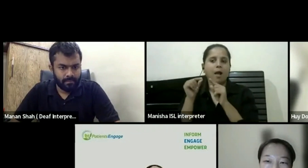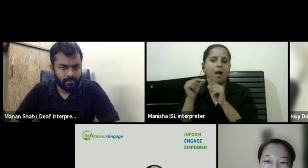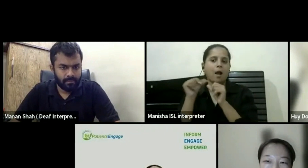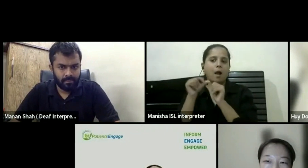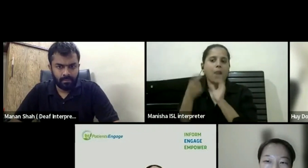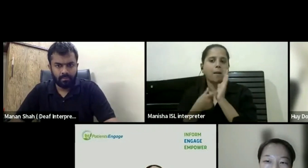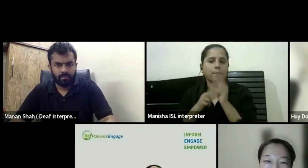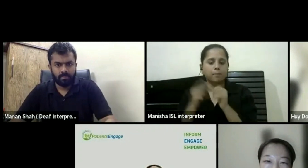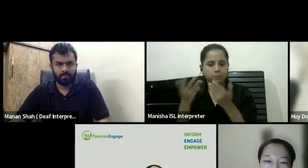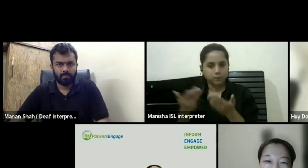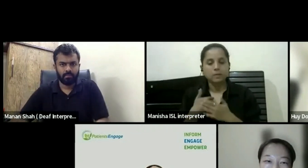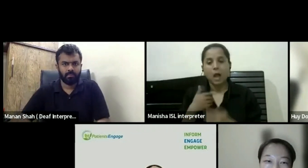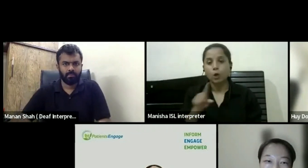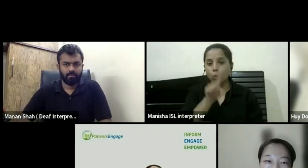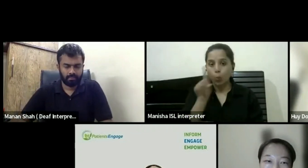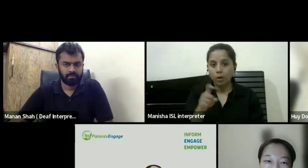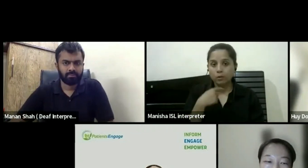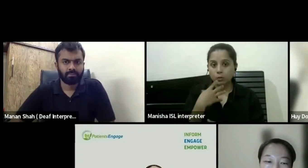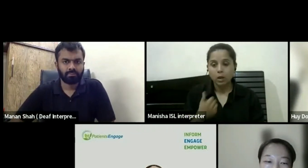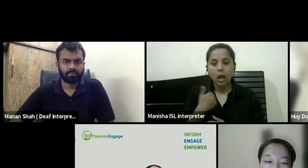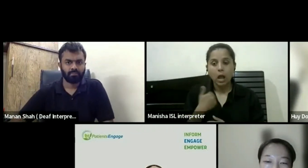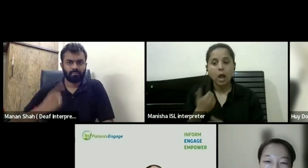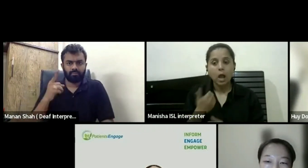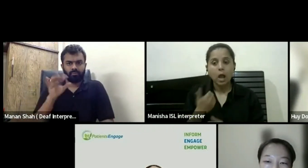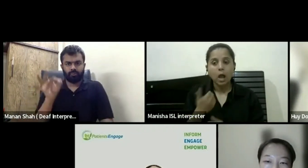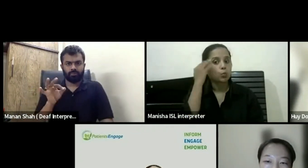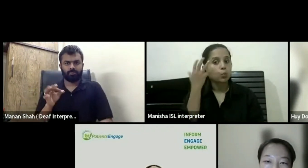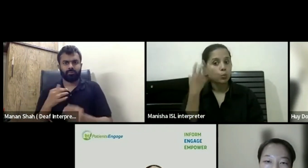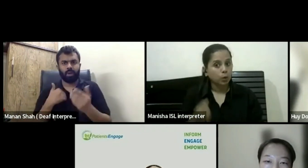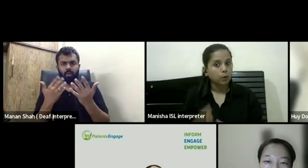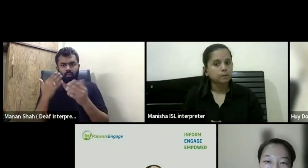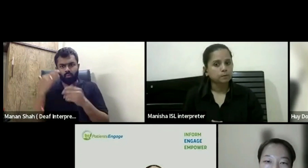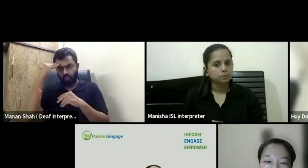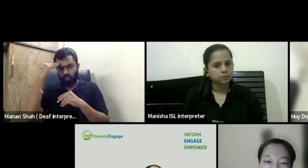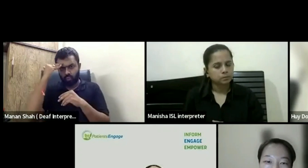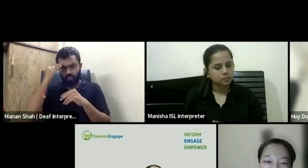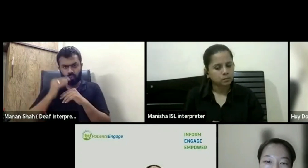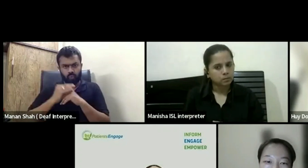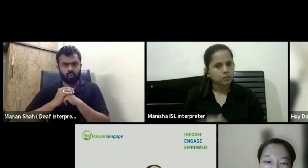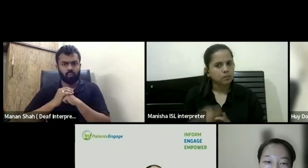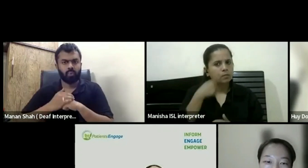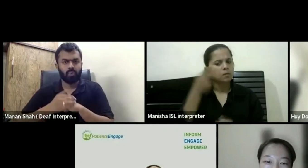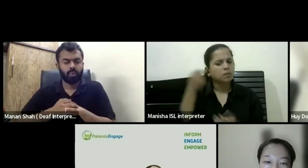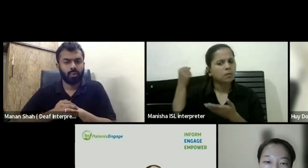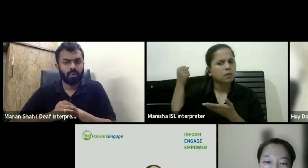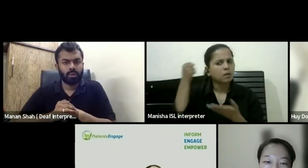rather, I would like to know how is the funding done